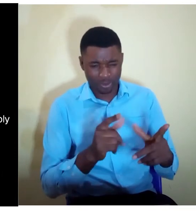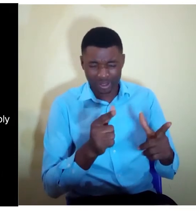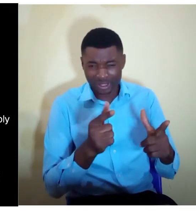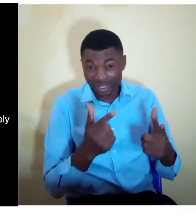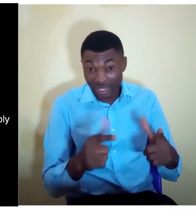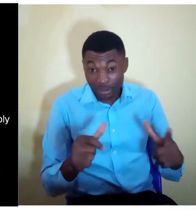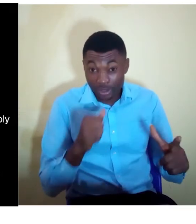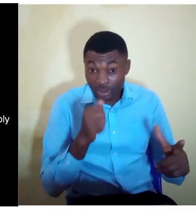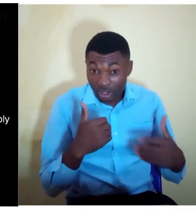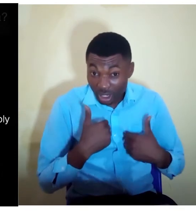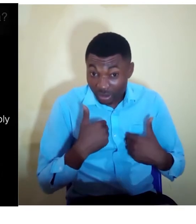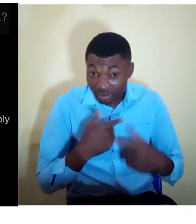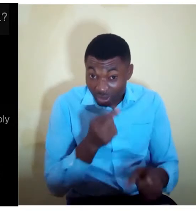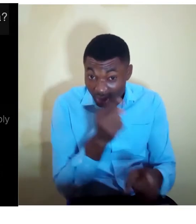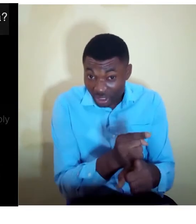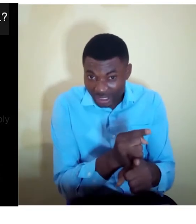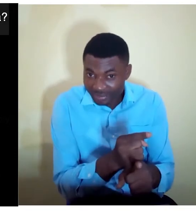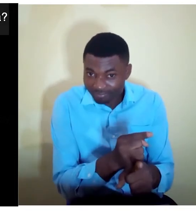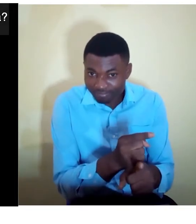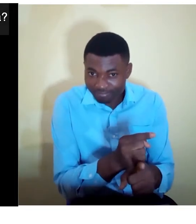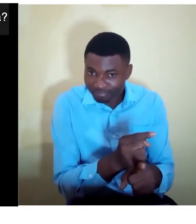this was not accurate.